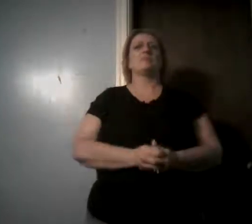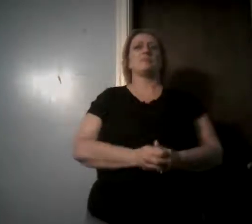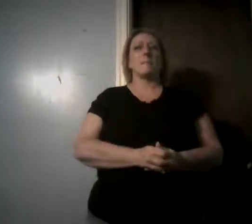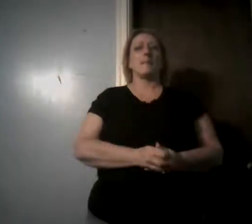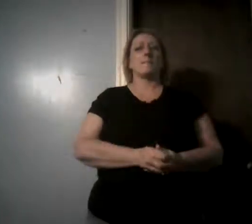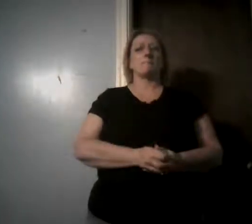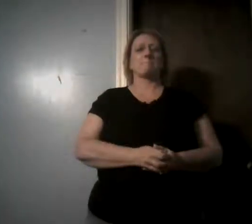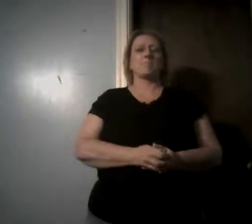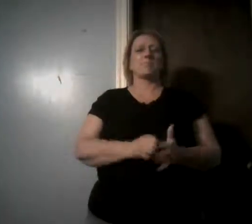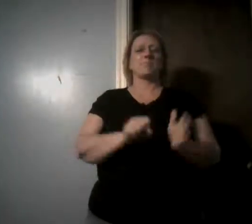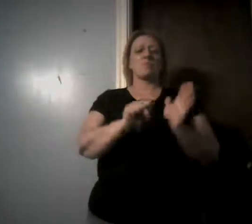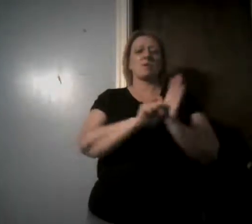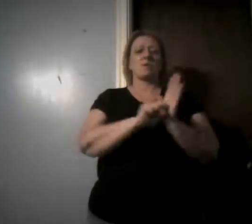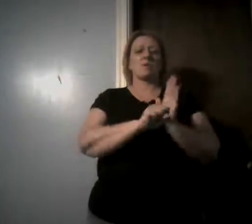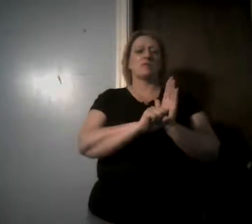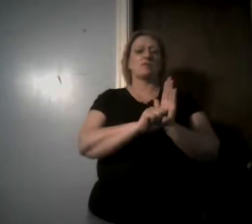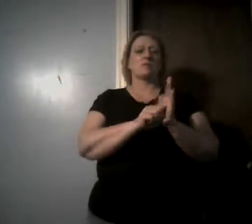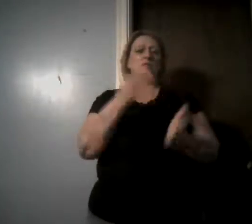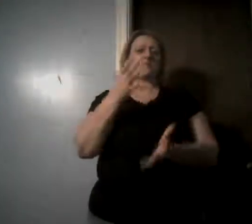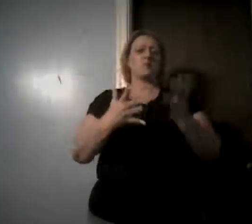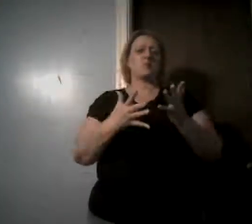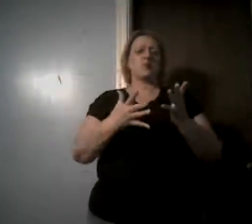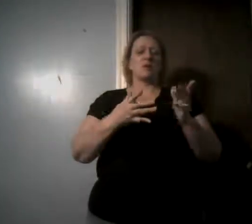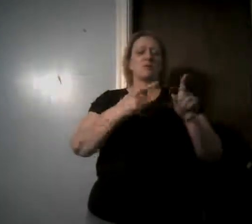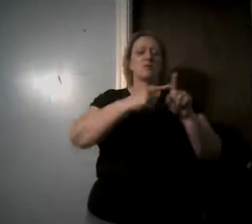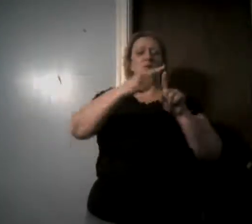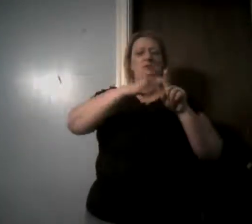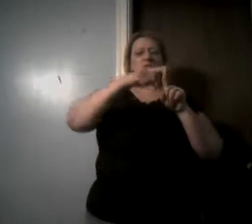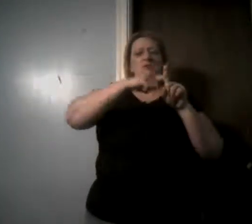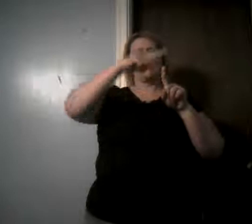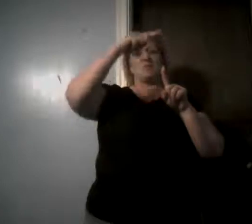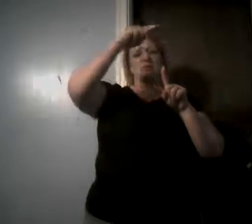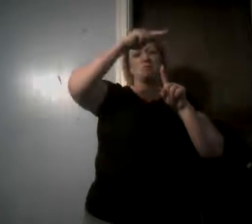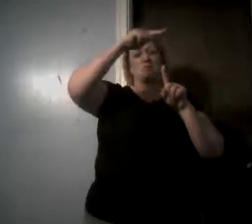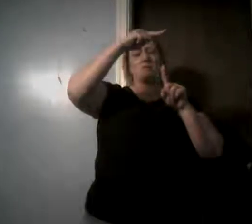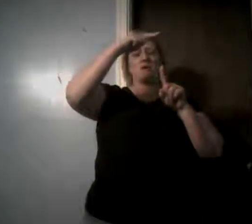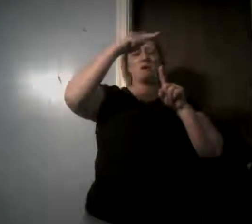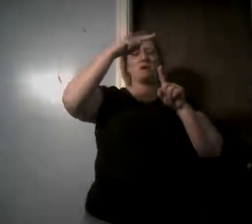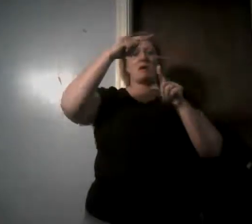The symptoms may be high fever, pain behind the eyes, vomiting.